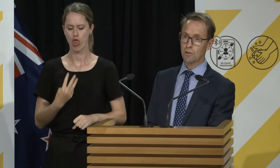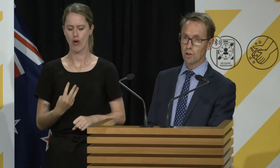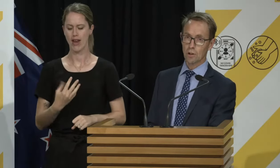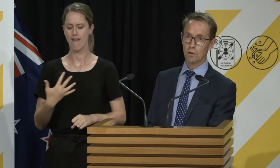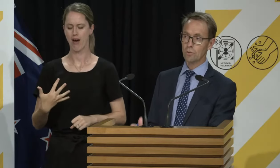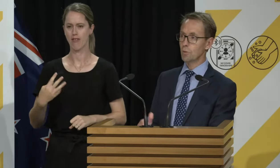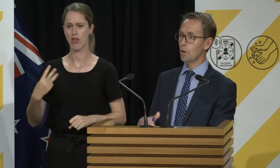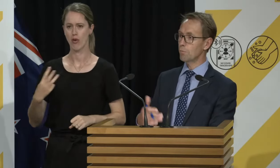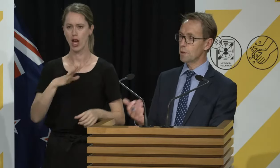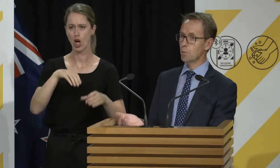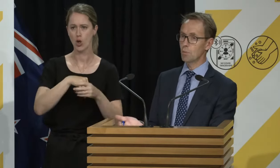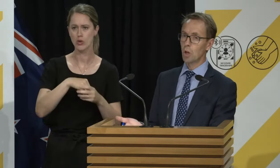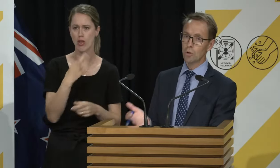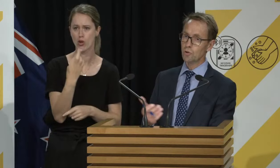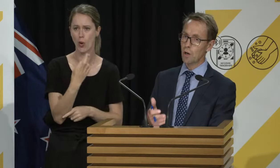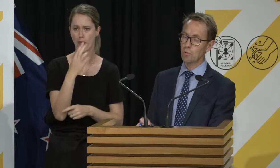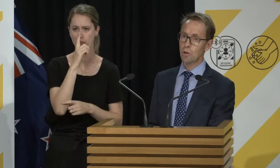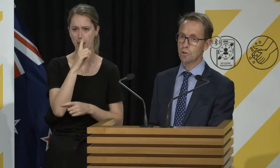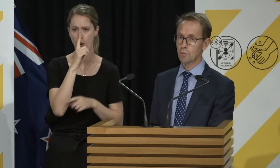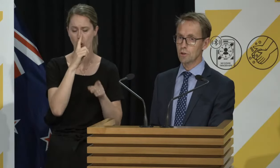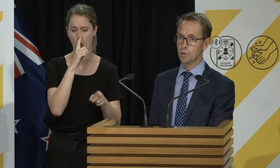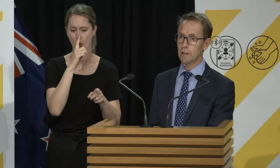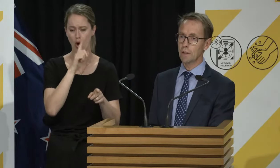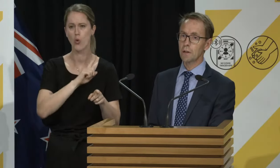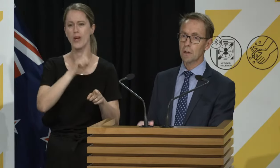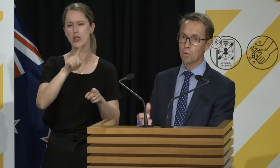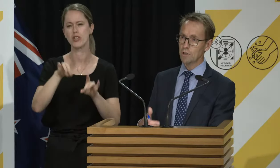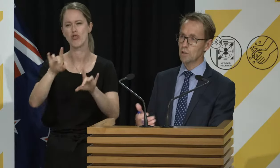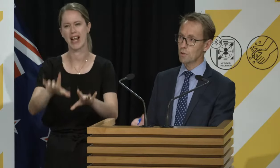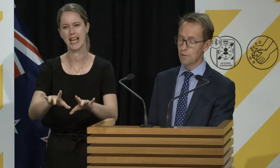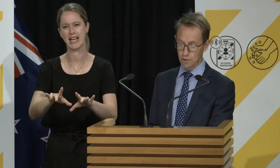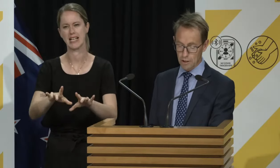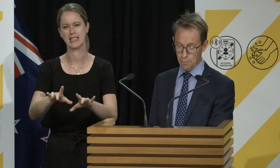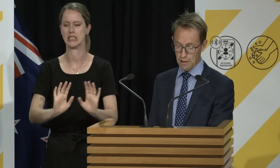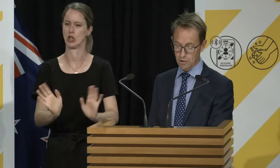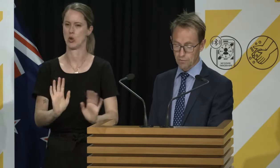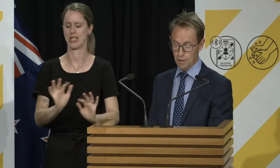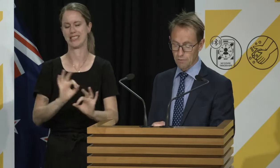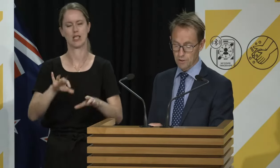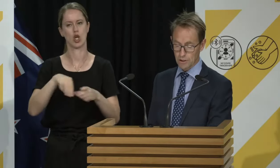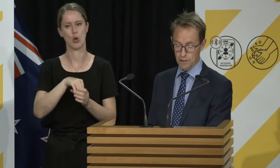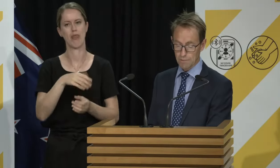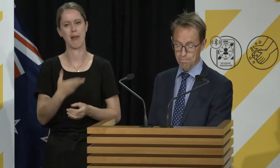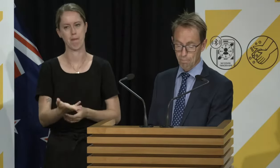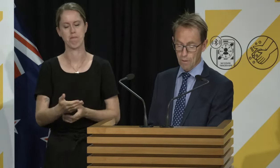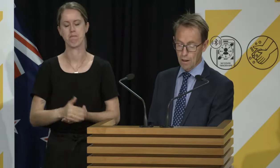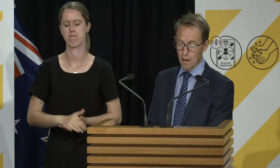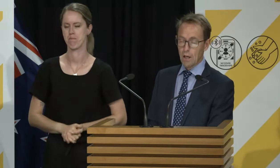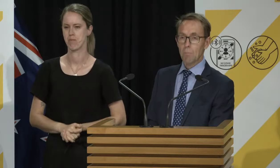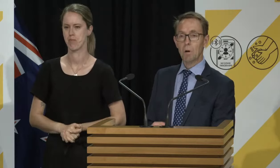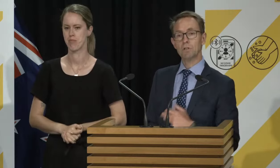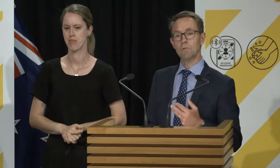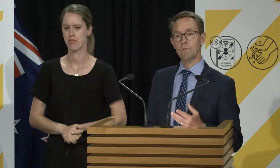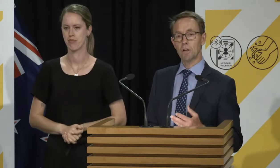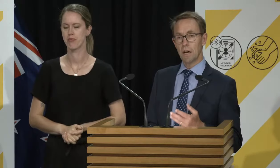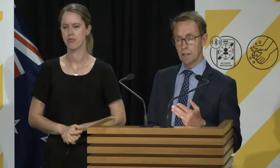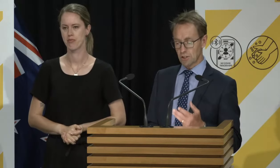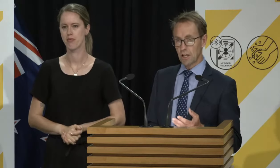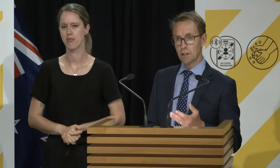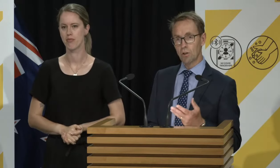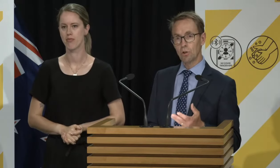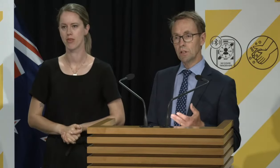353 does not include the 12 people who travelled on to Australia quite soon after their departure from that facility. Most of